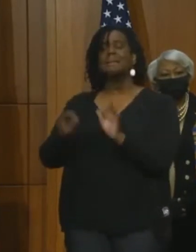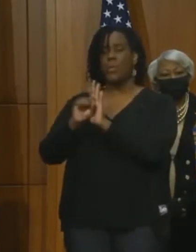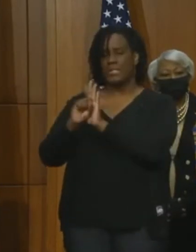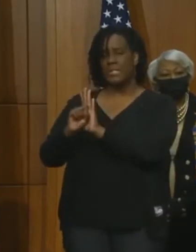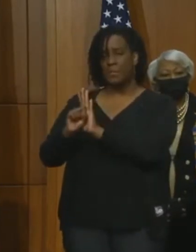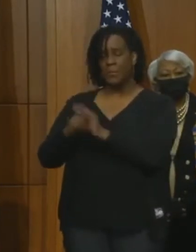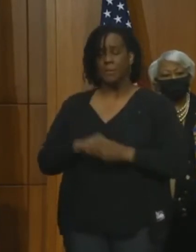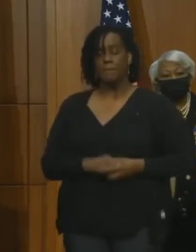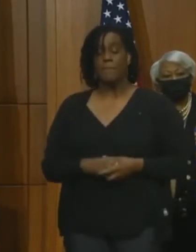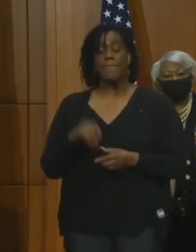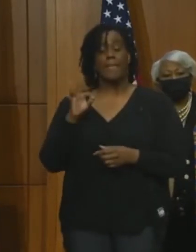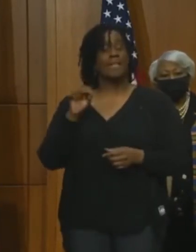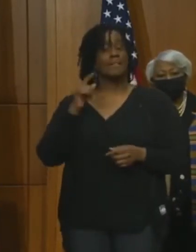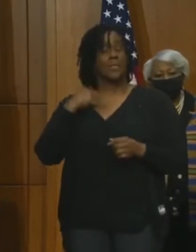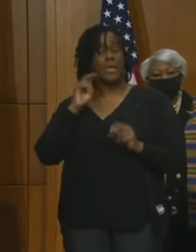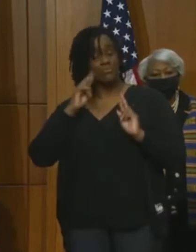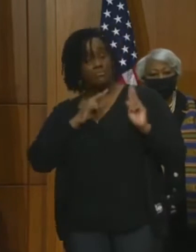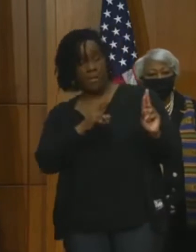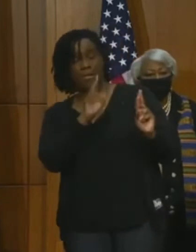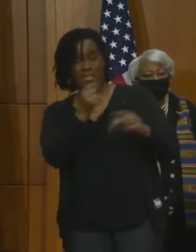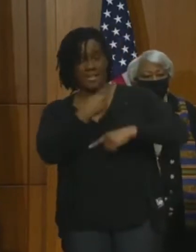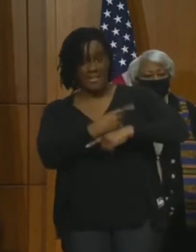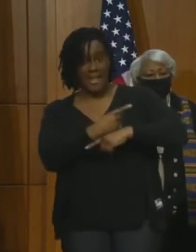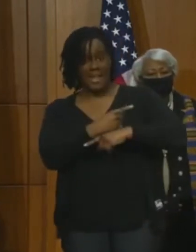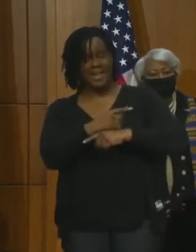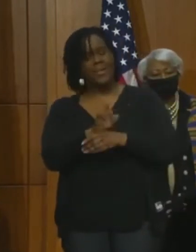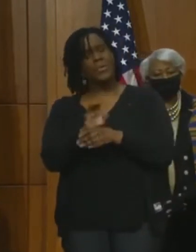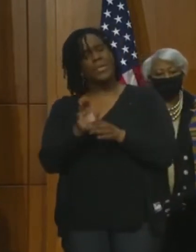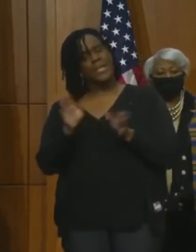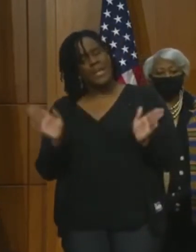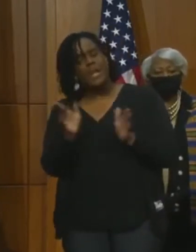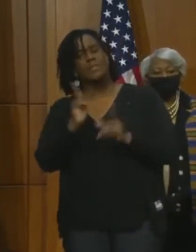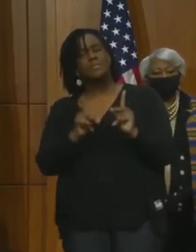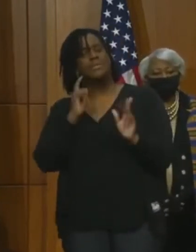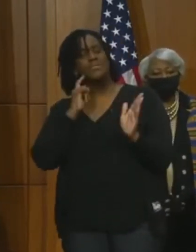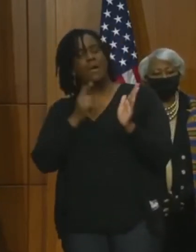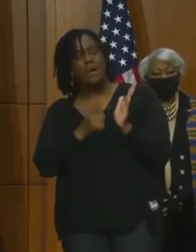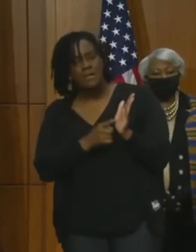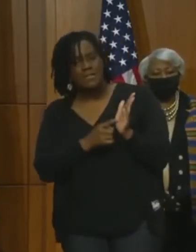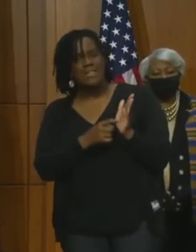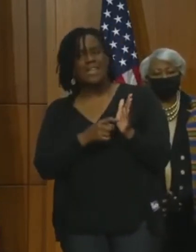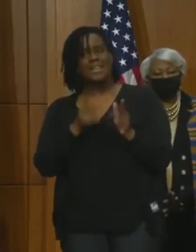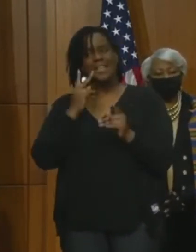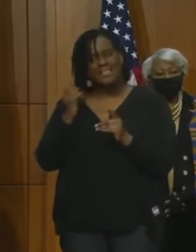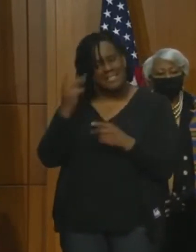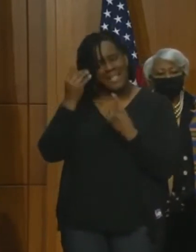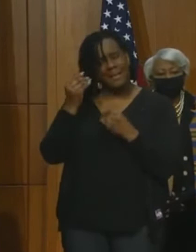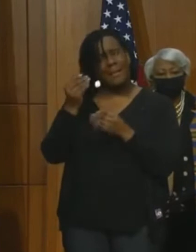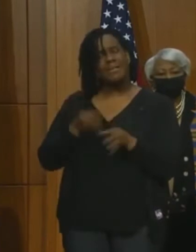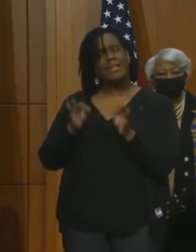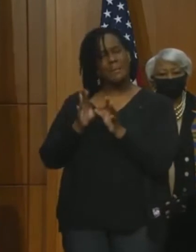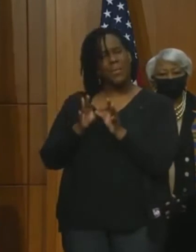By commemorating it, we push people to think about the significance of Juneteenth. Why does that day